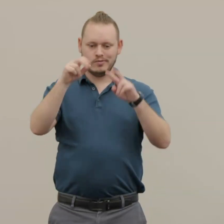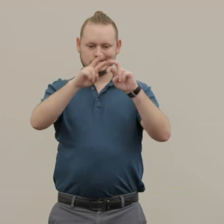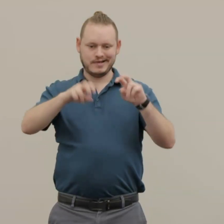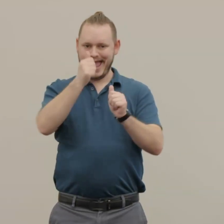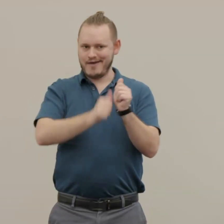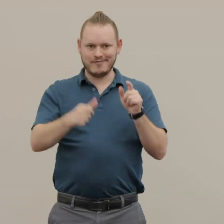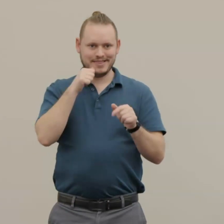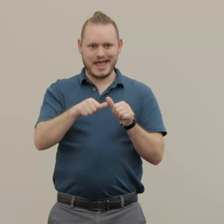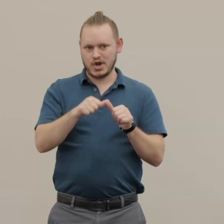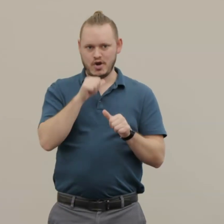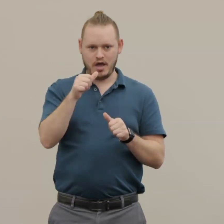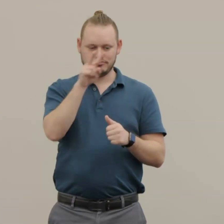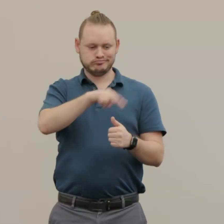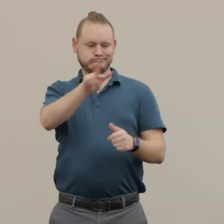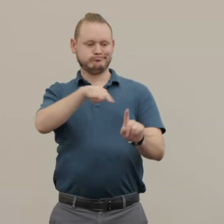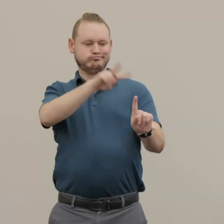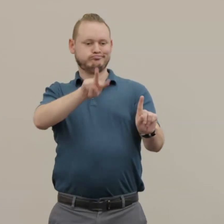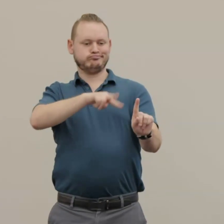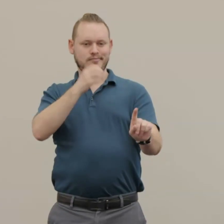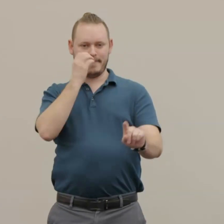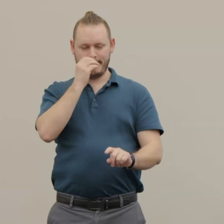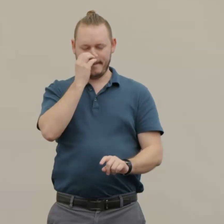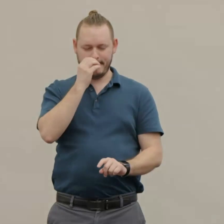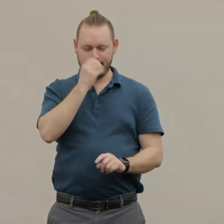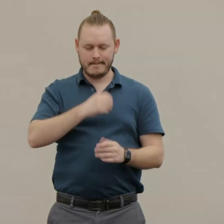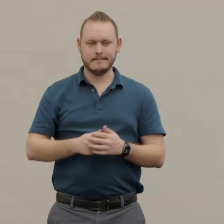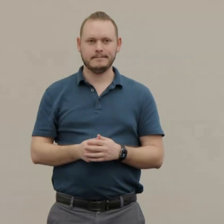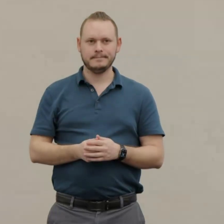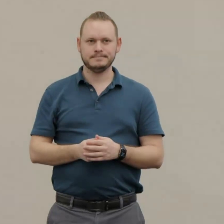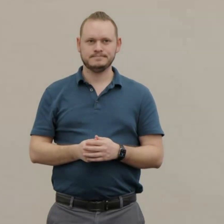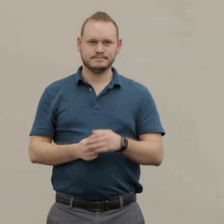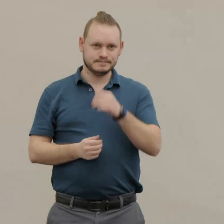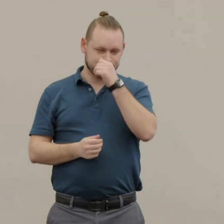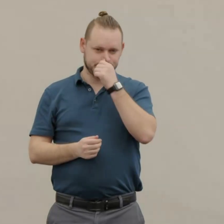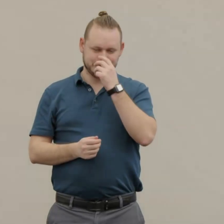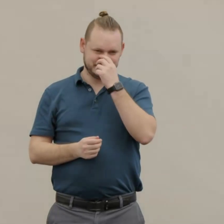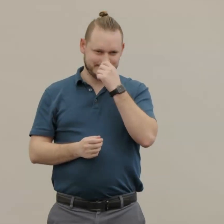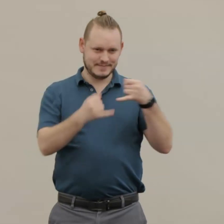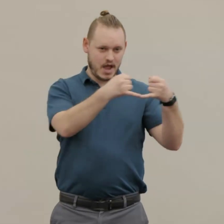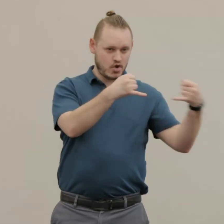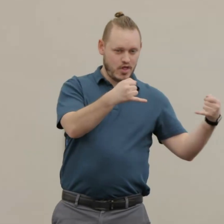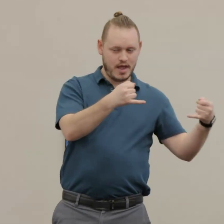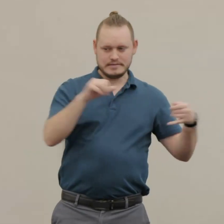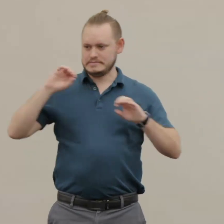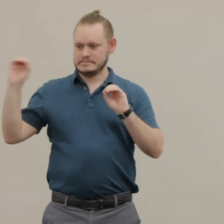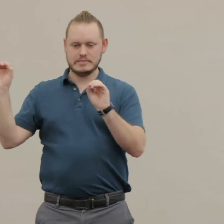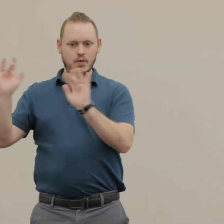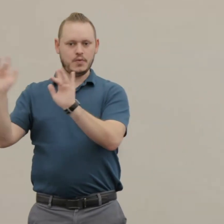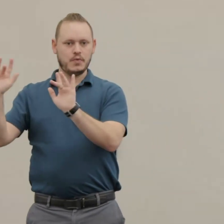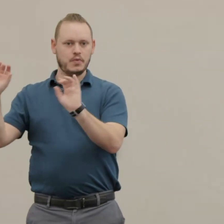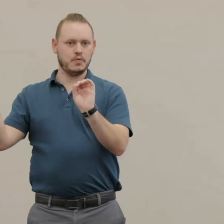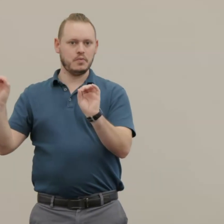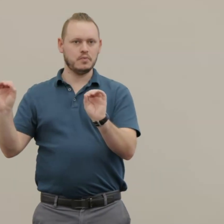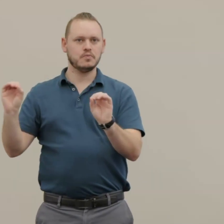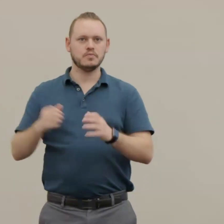letter. Underline versus not underlined. And